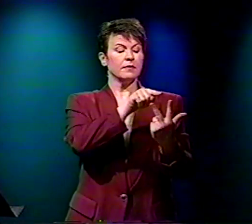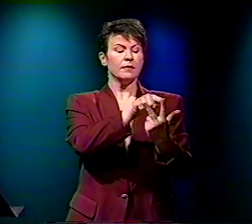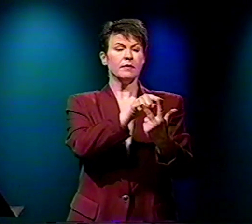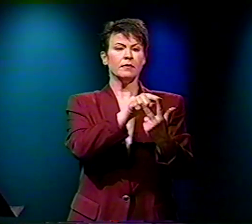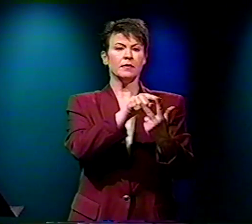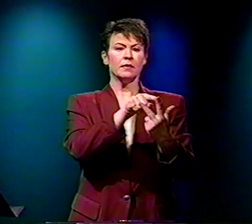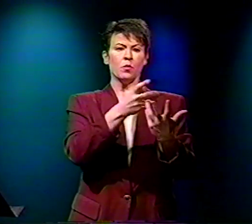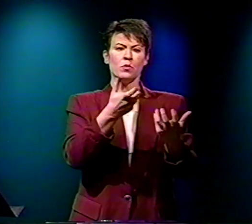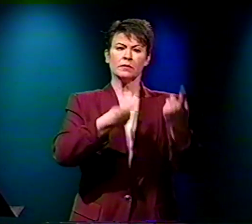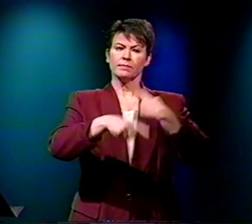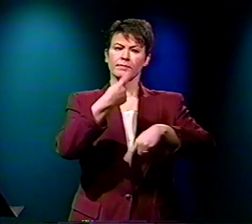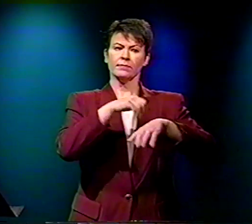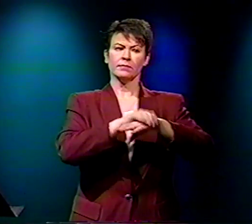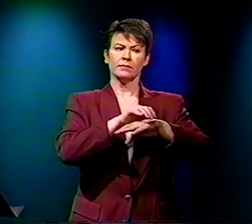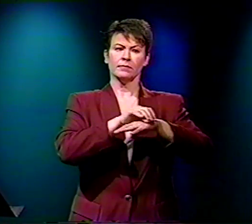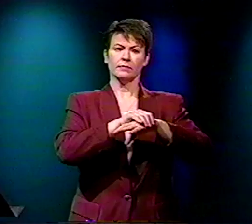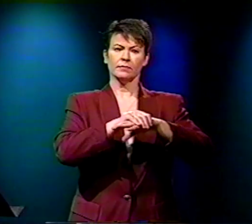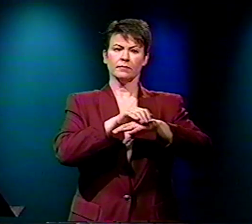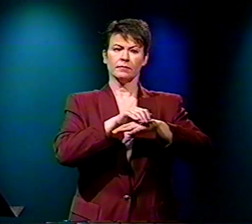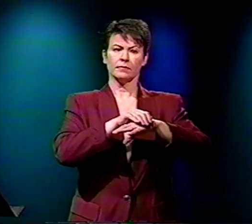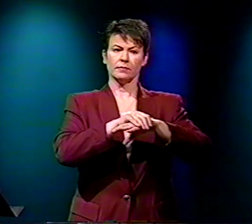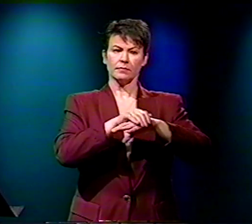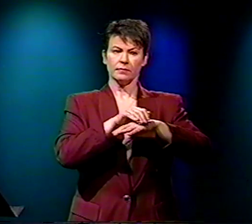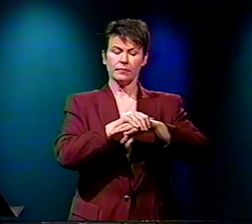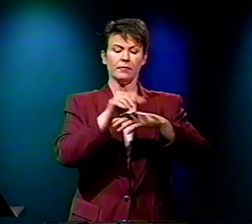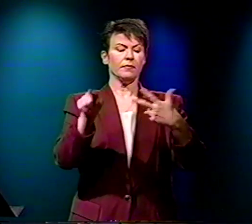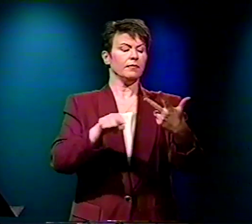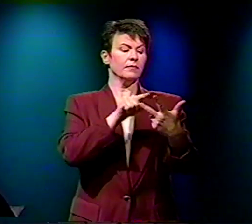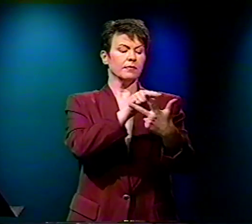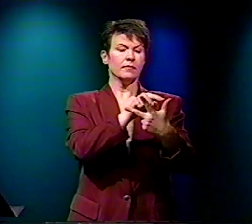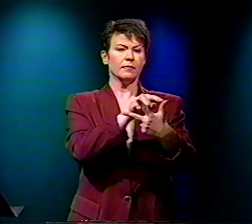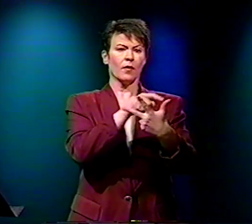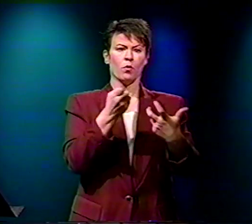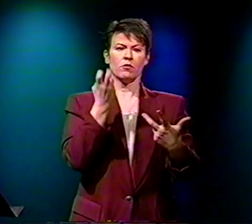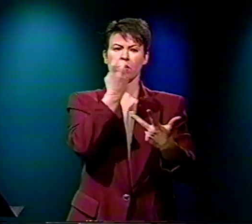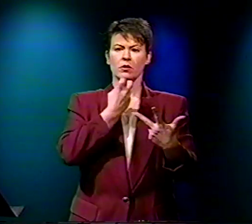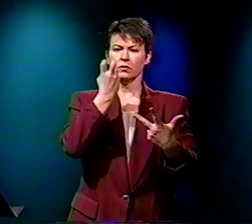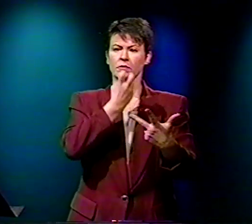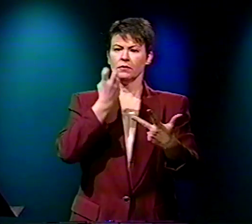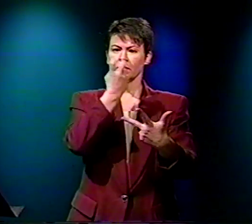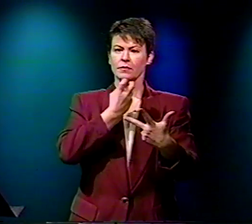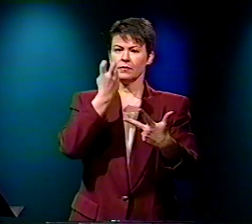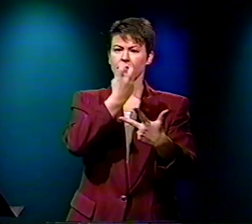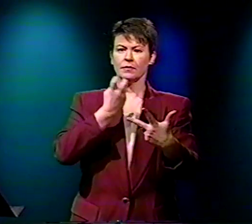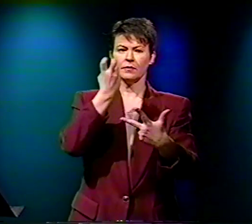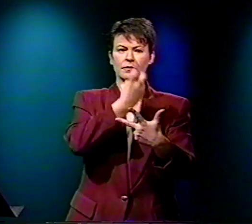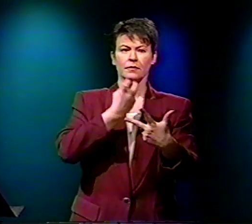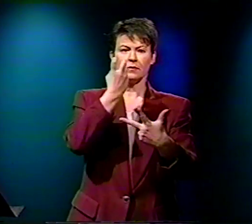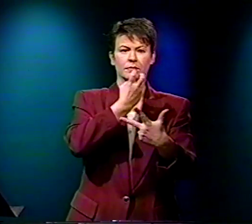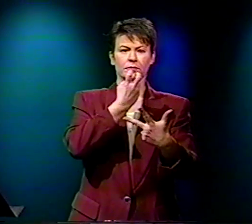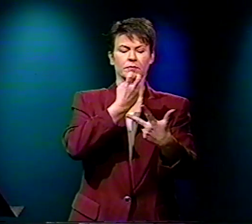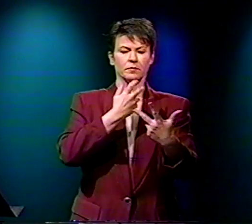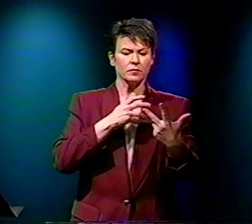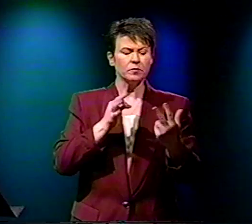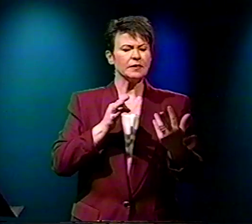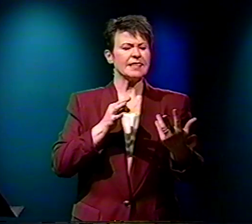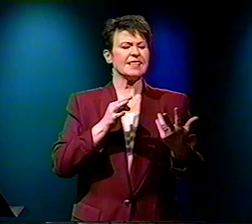students. Now, one student wants ASL, one student really prefers signed English, and the third student really is an oral deaf person and needs